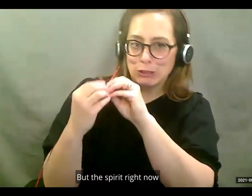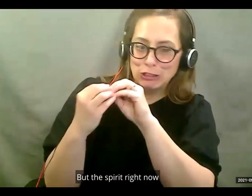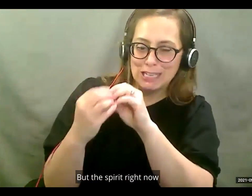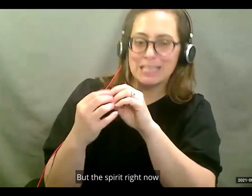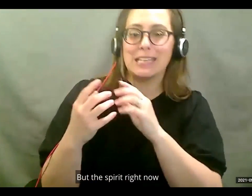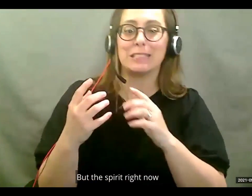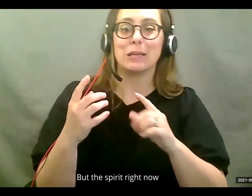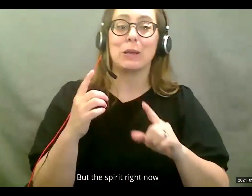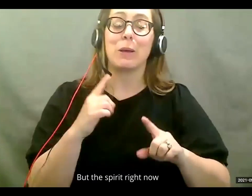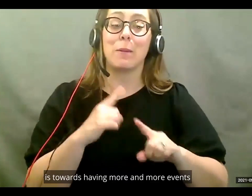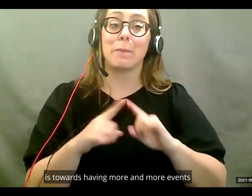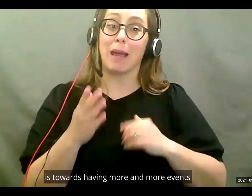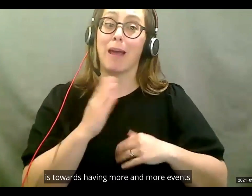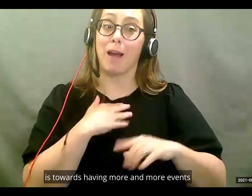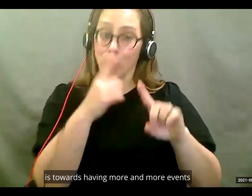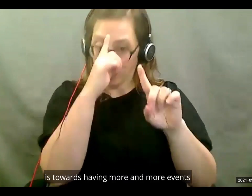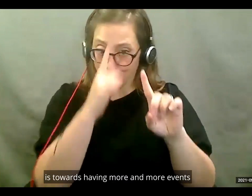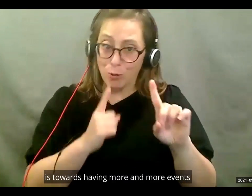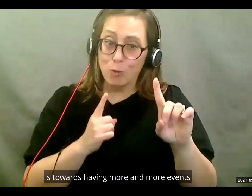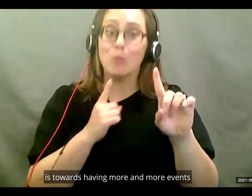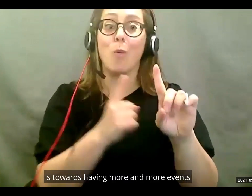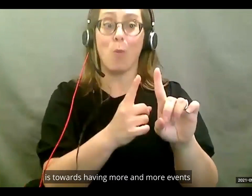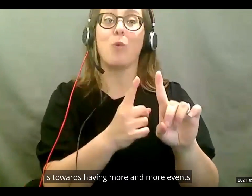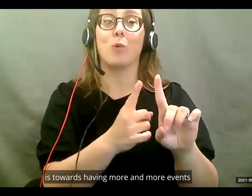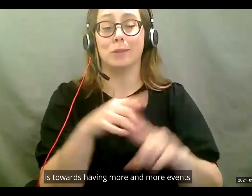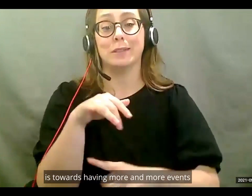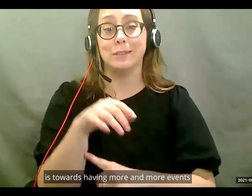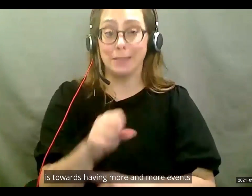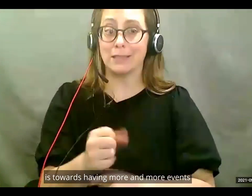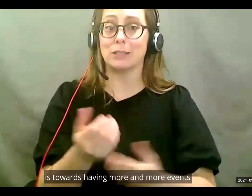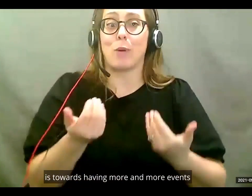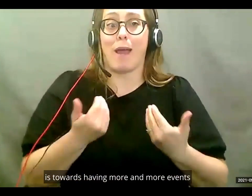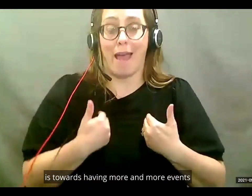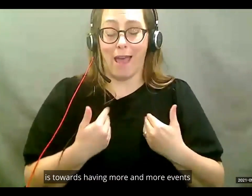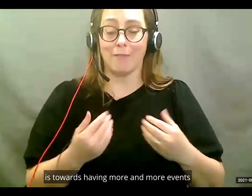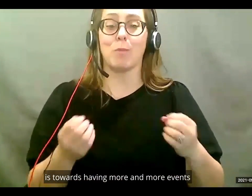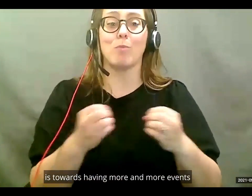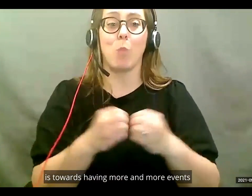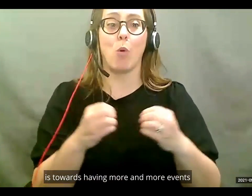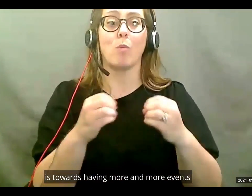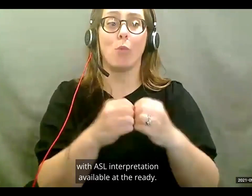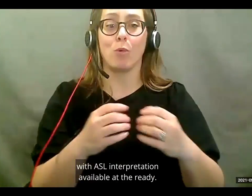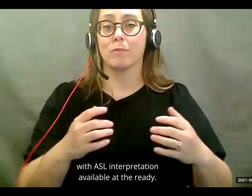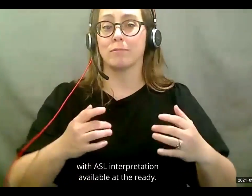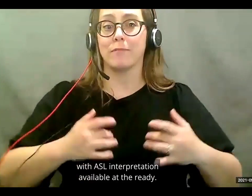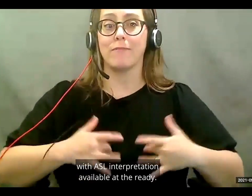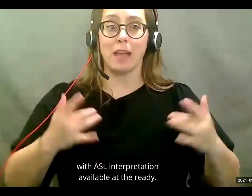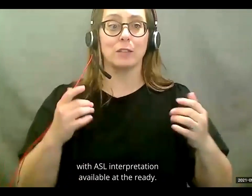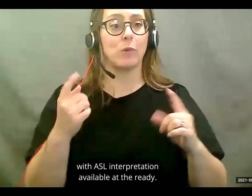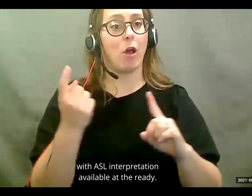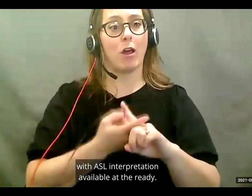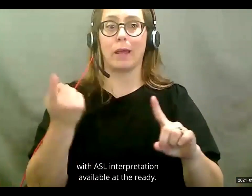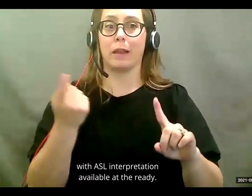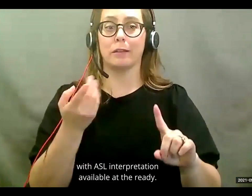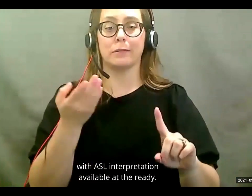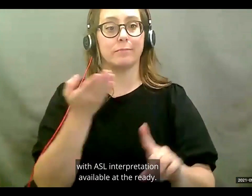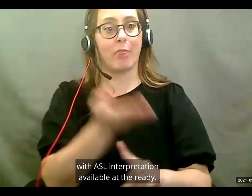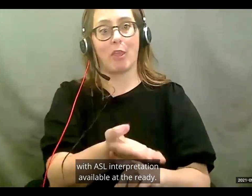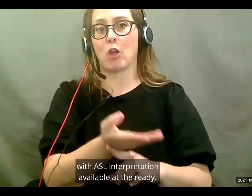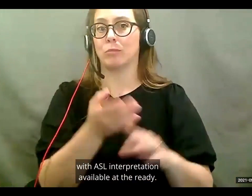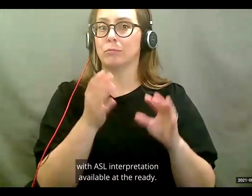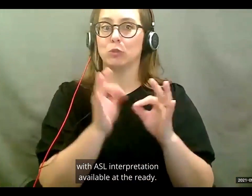the spirit right now is towards having more and more events with ASL